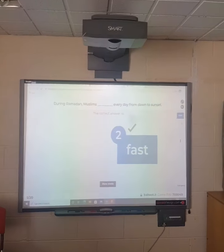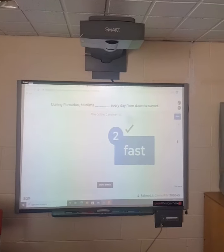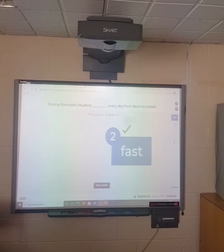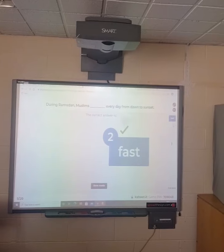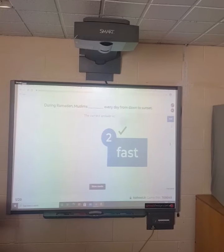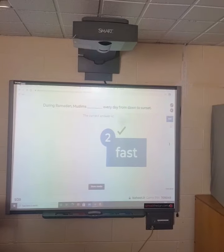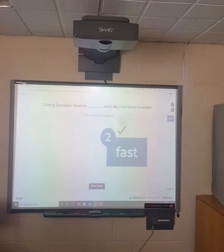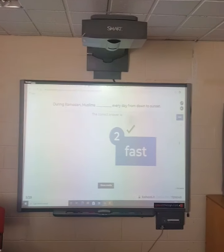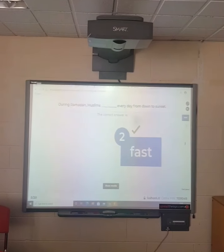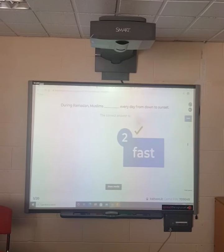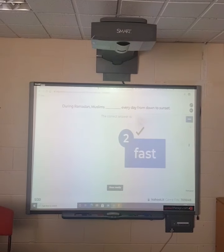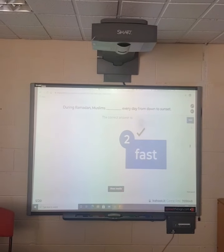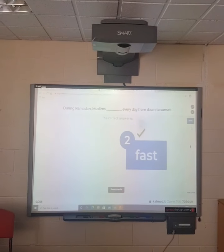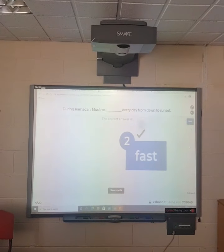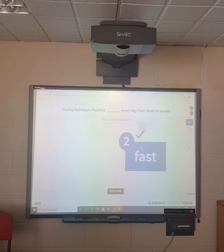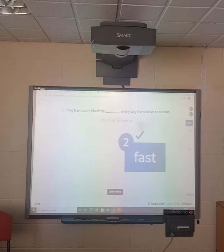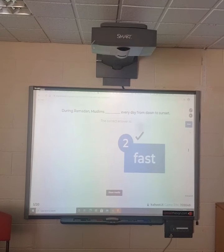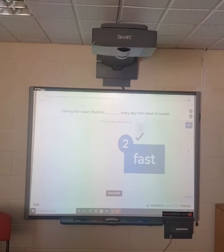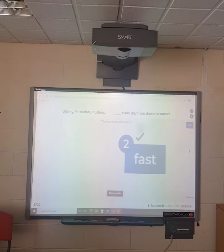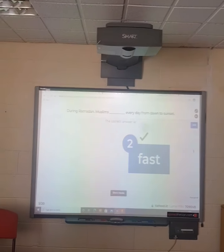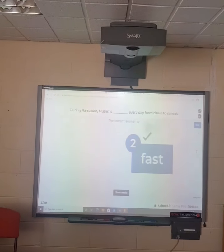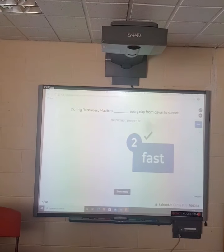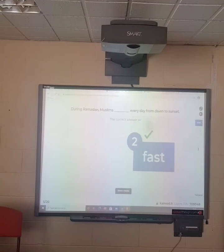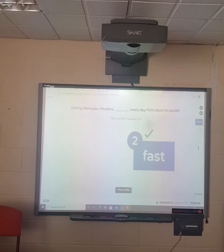two for fast. You pray 5 times a day. Very true.